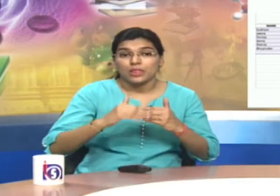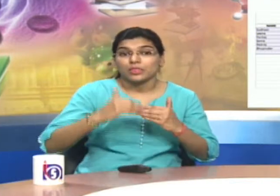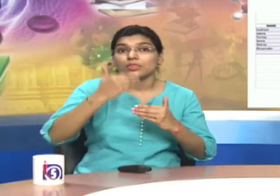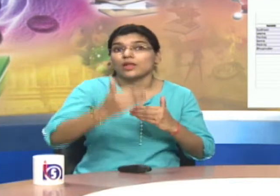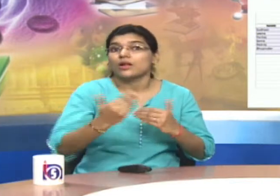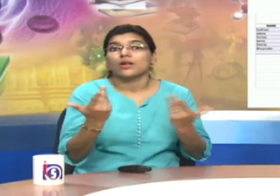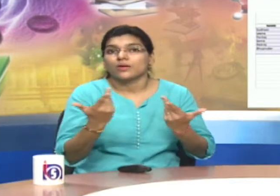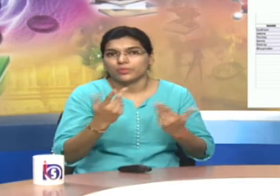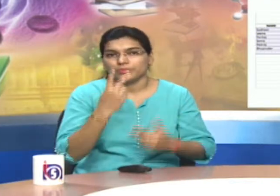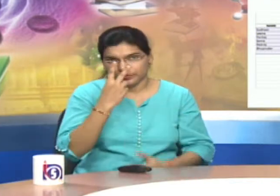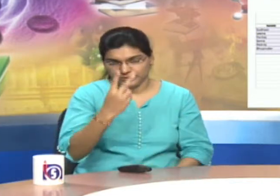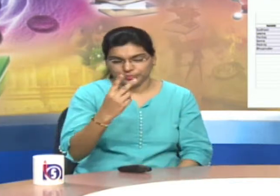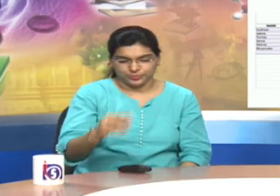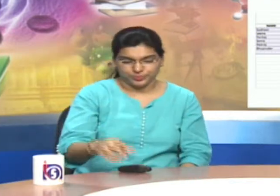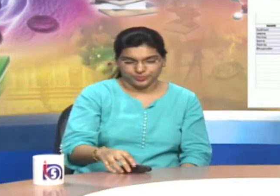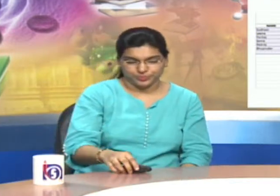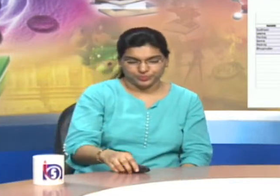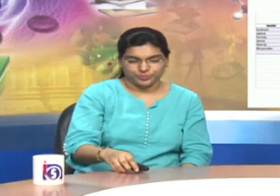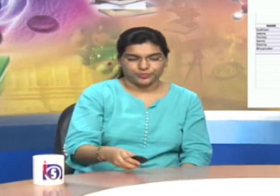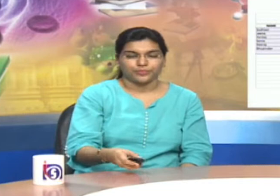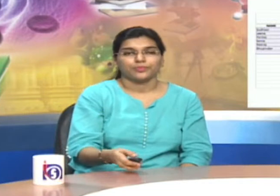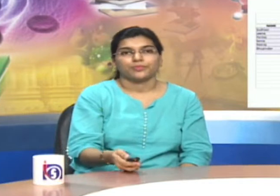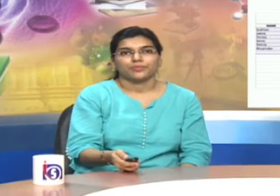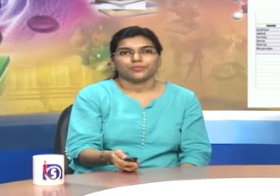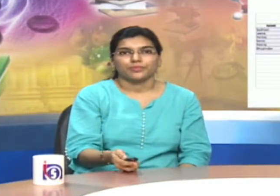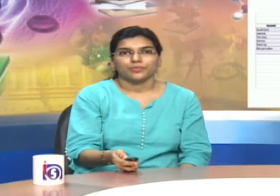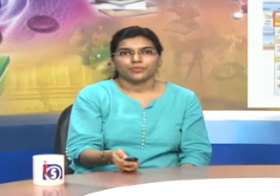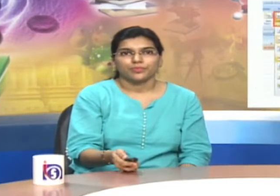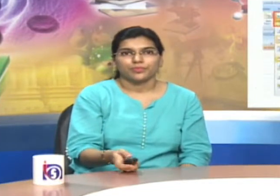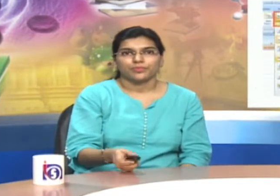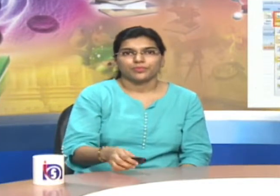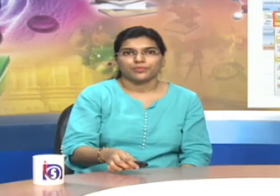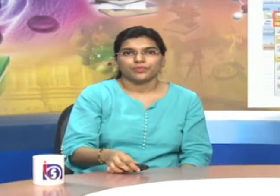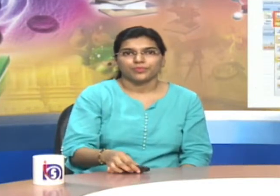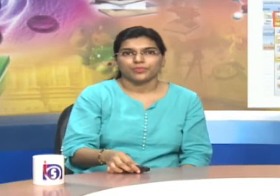I hope you all understood. Let us now move ahead.